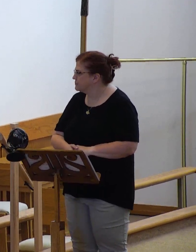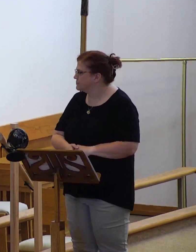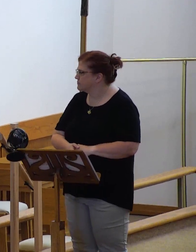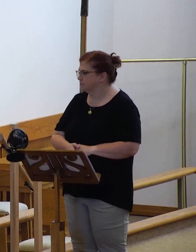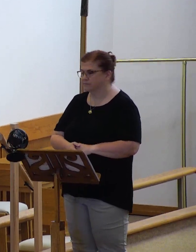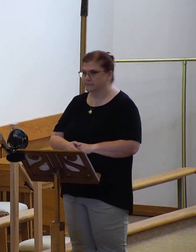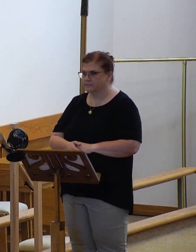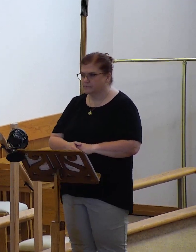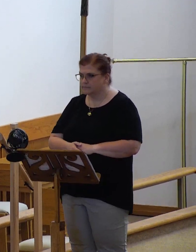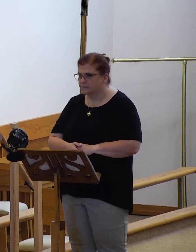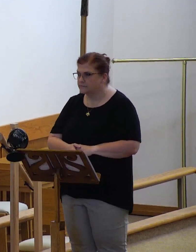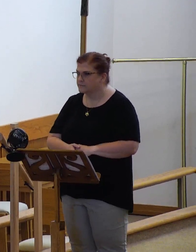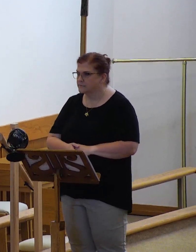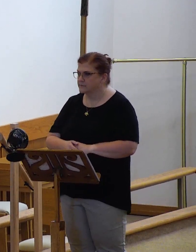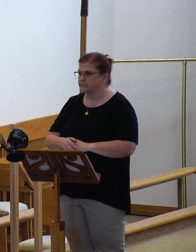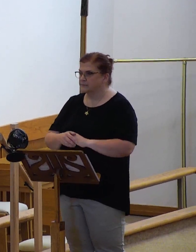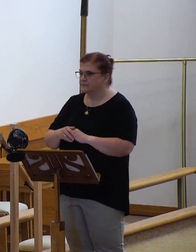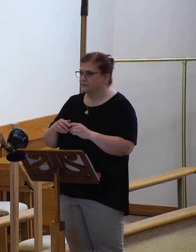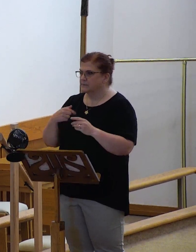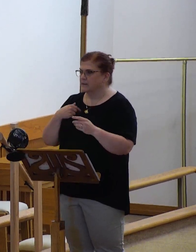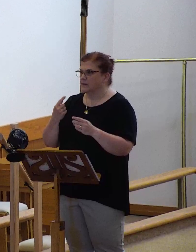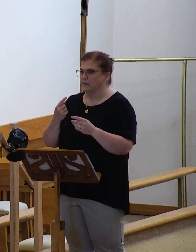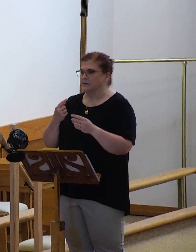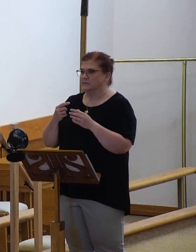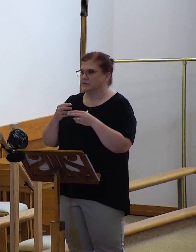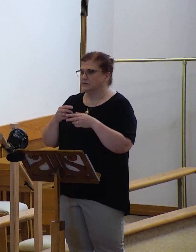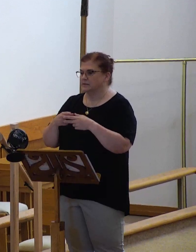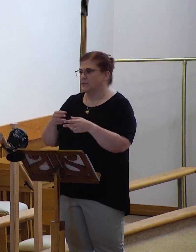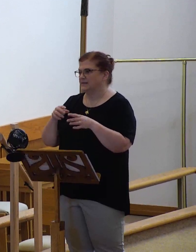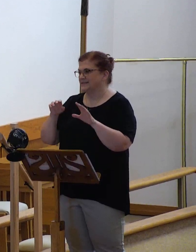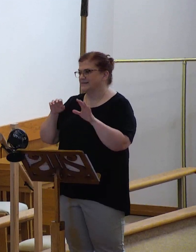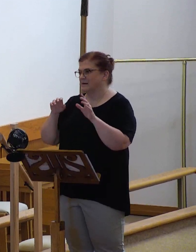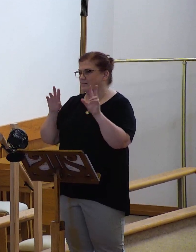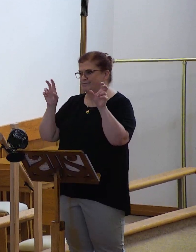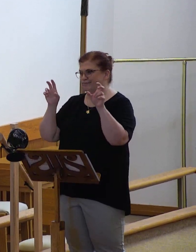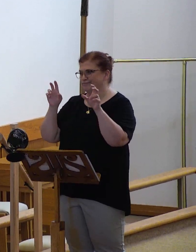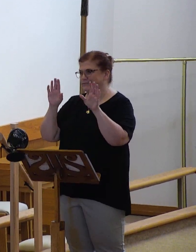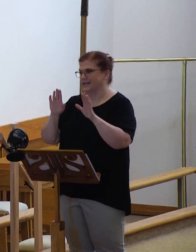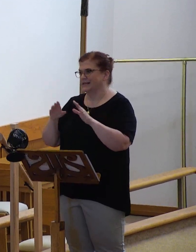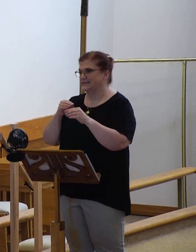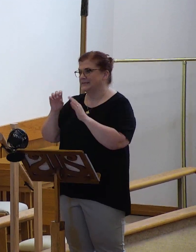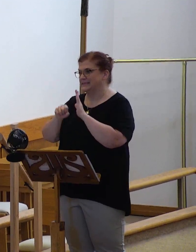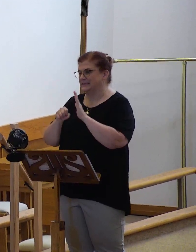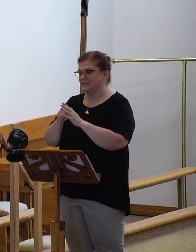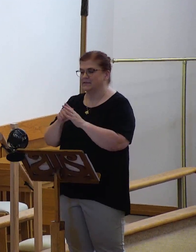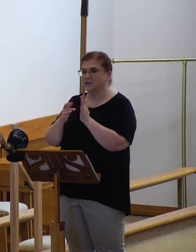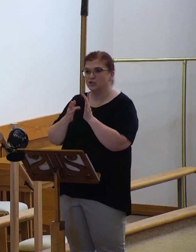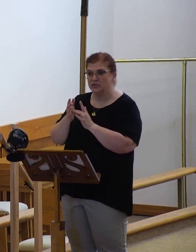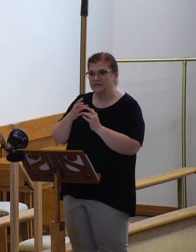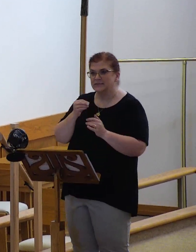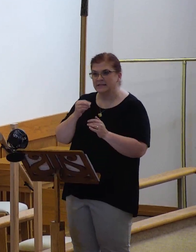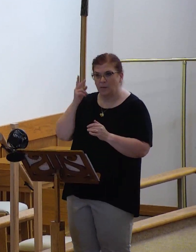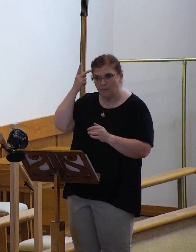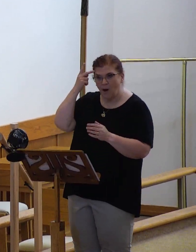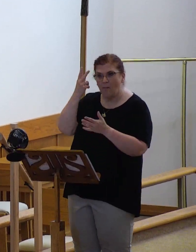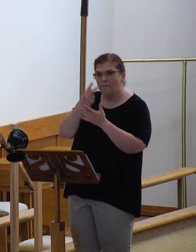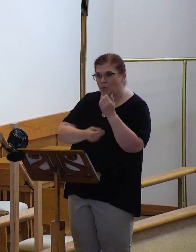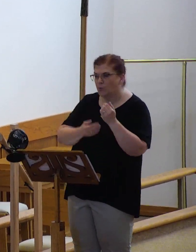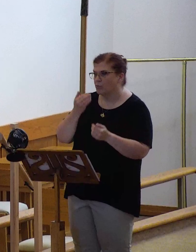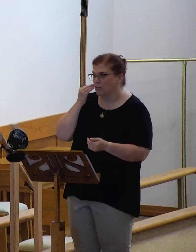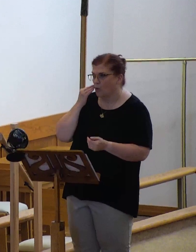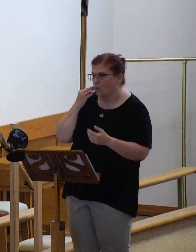Amy Lindeman Allen comments this week in Sundays and Seasons, Jesus and Paul both know that the power to do